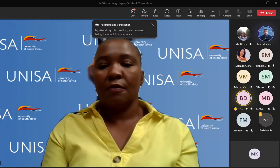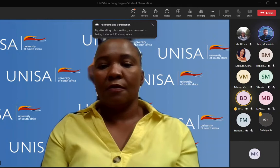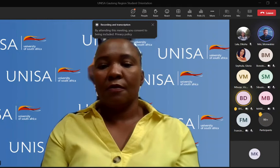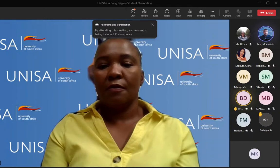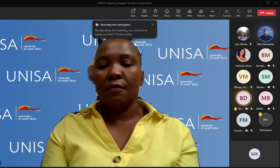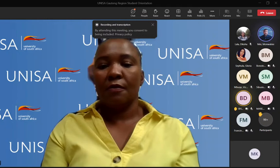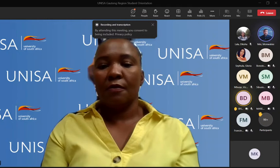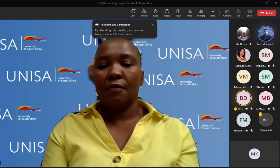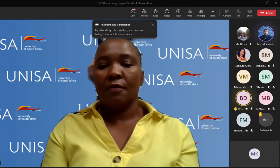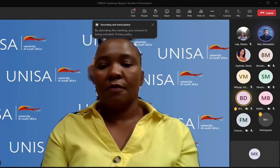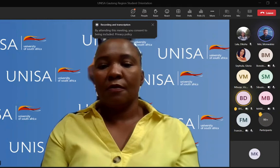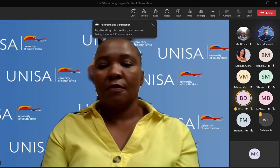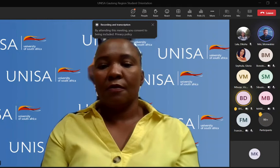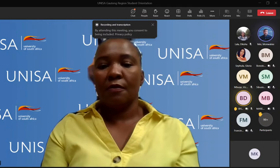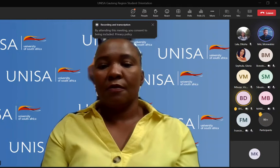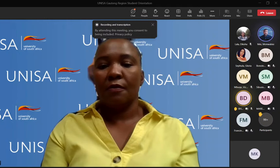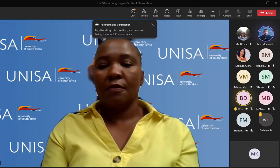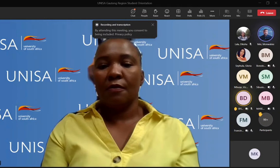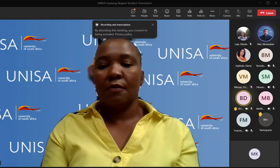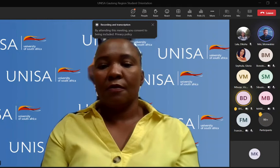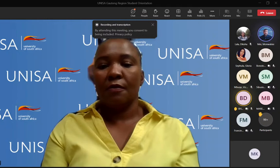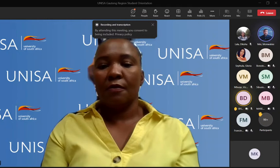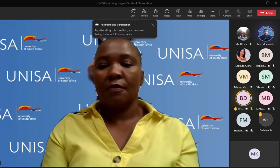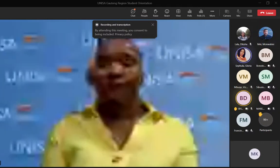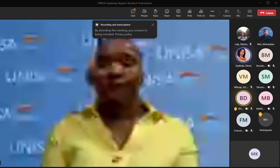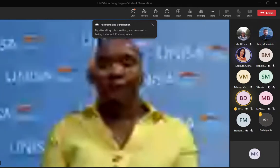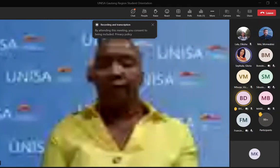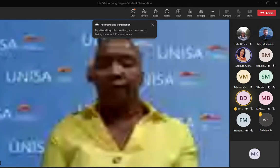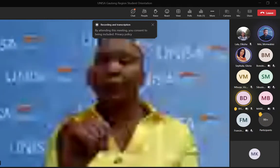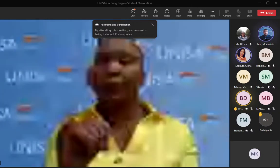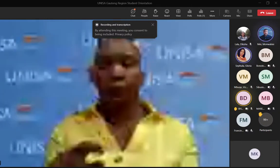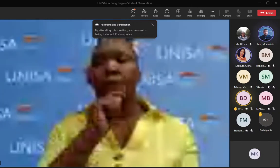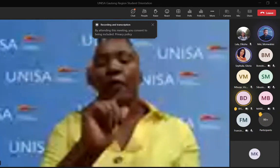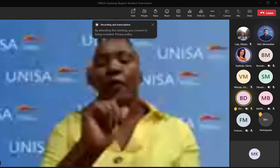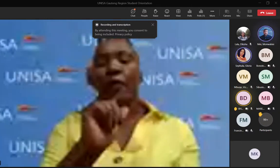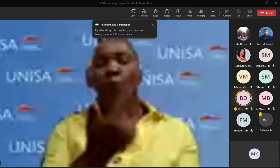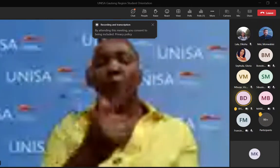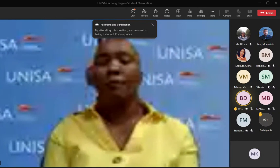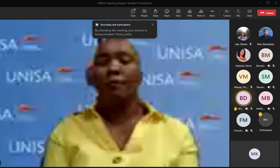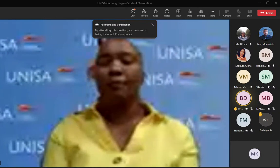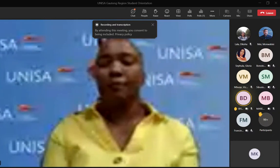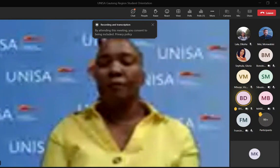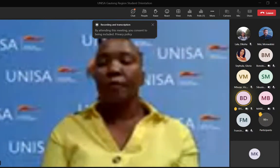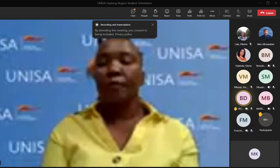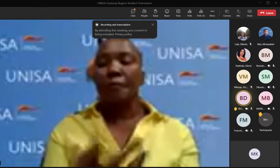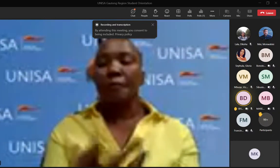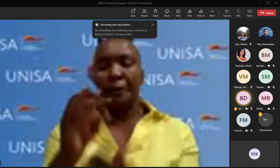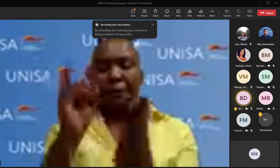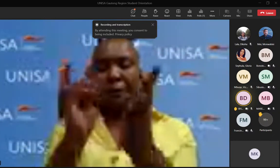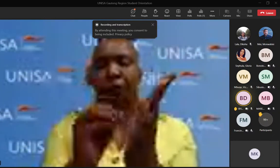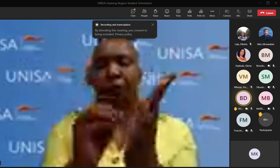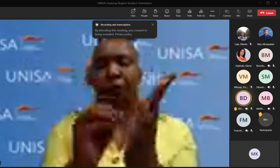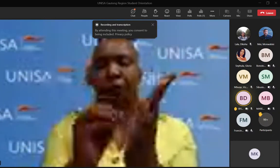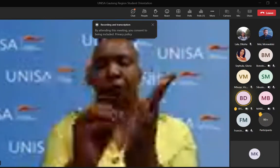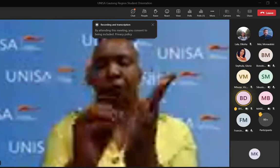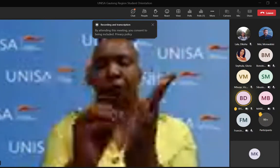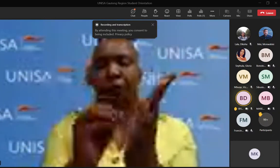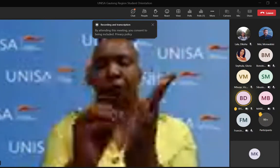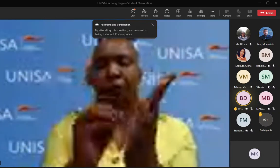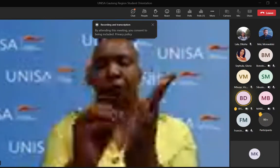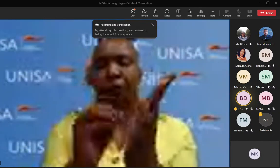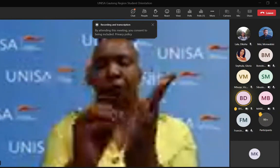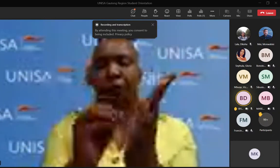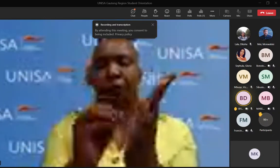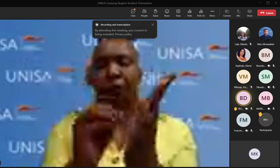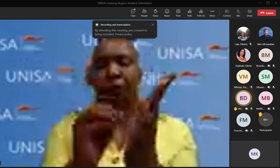yes good morning everyone yes good morning Tech movie yes you can pose your questions sir okay thank you for the opportunity uh well I'm asking